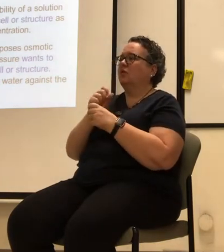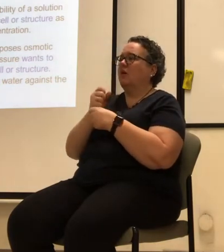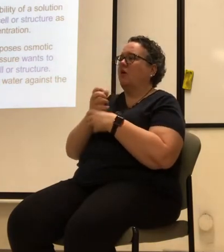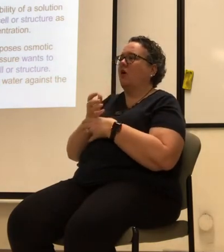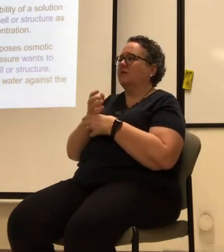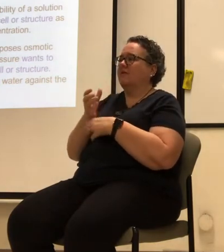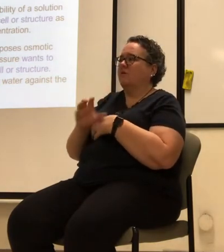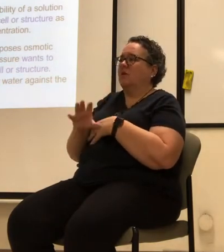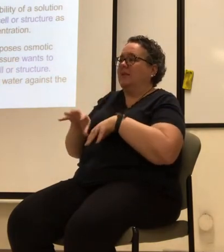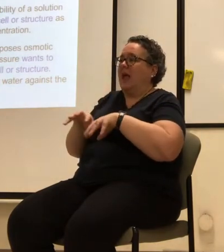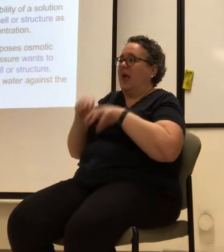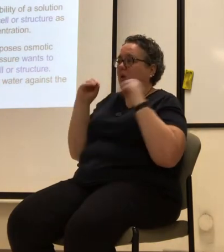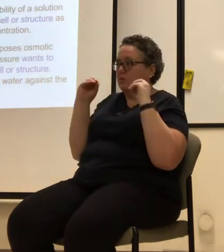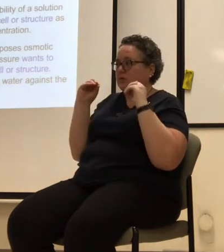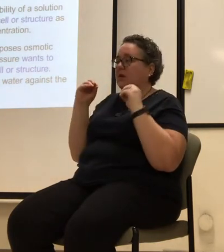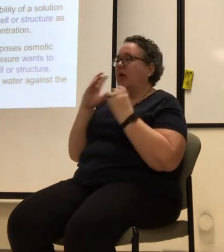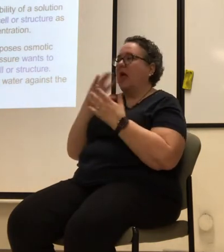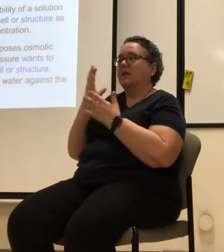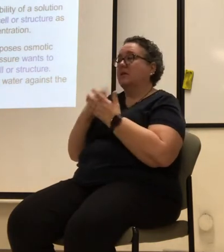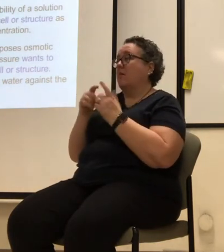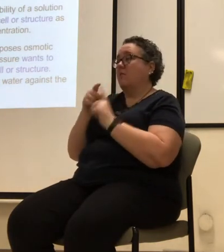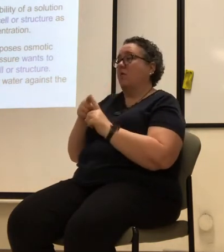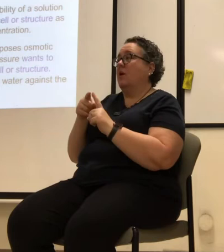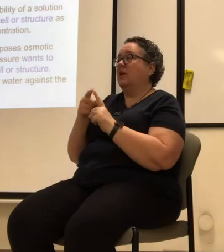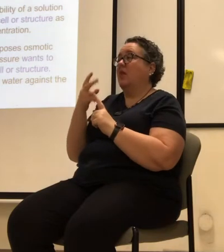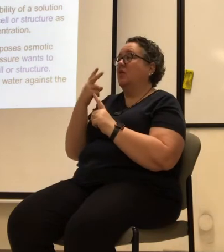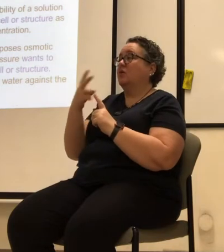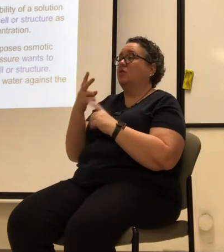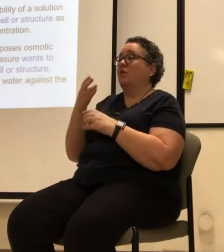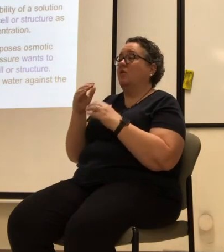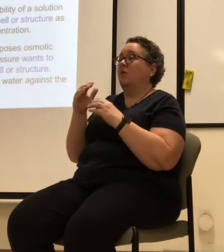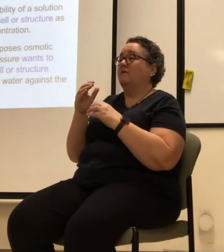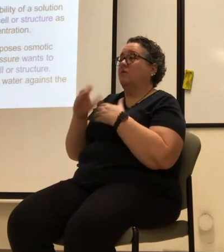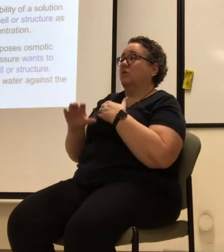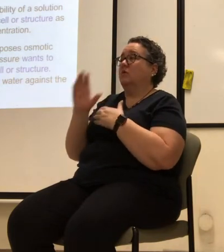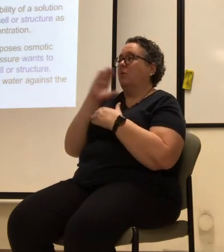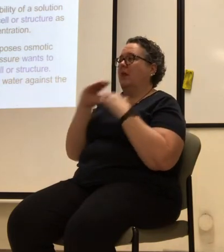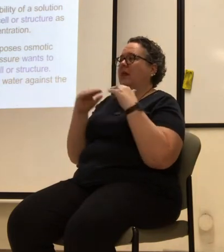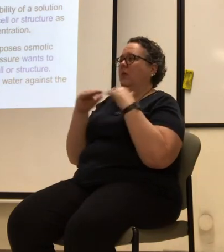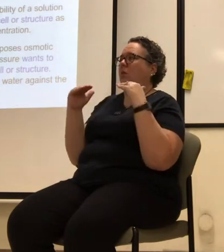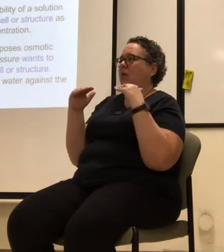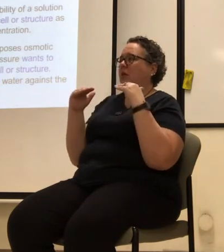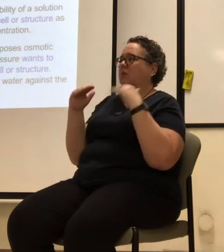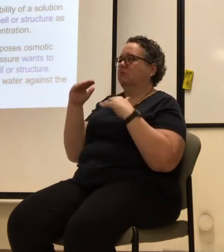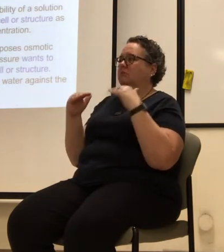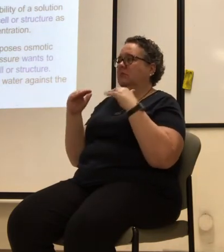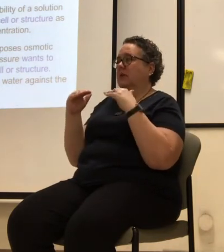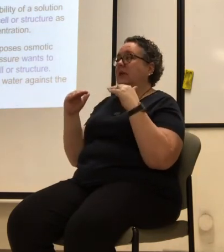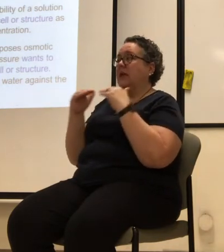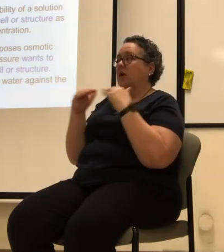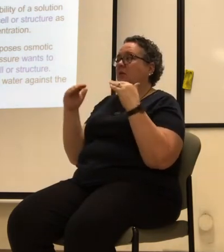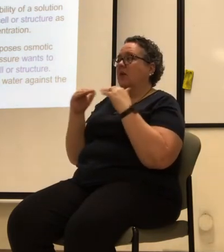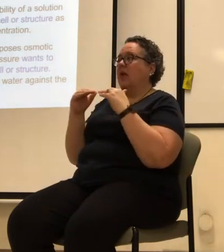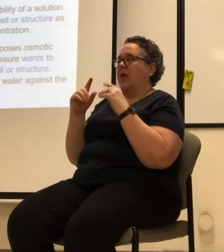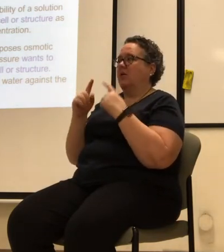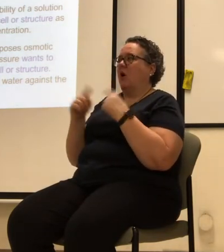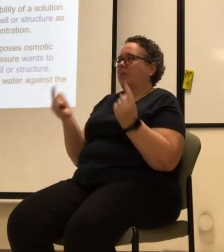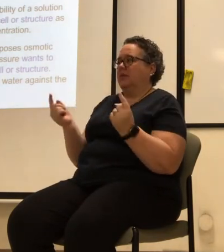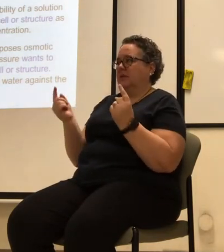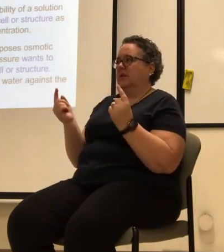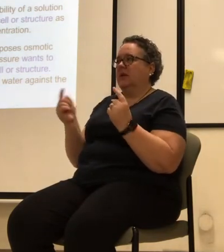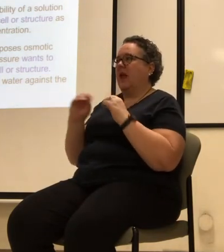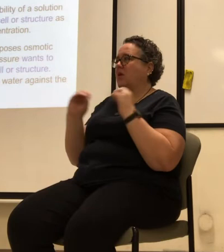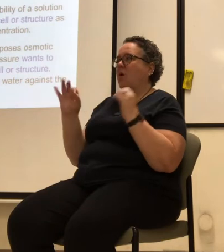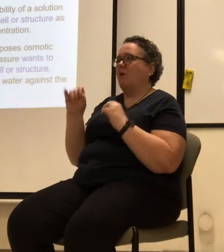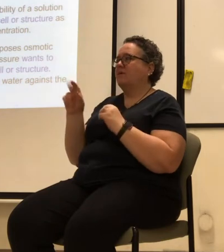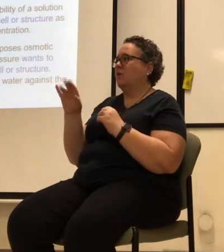some point, the two forces will be equal and opposite. And no